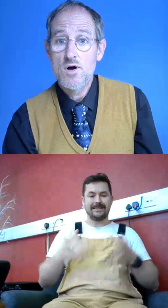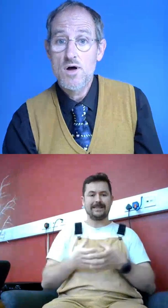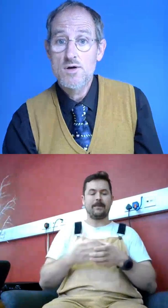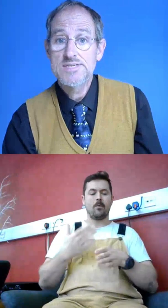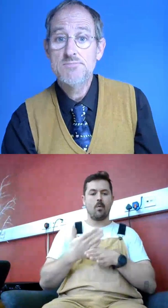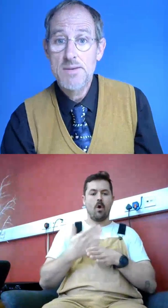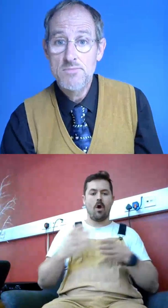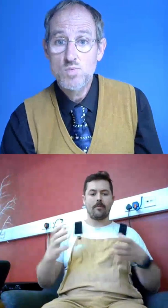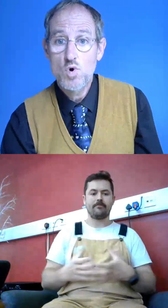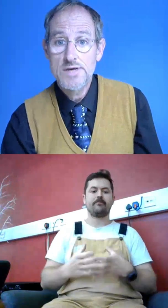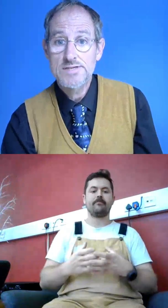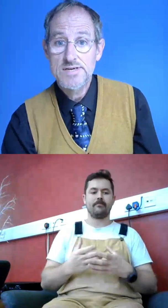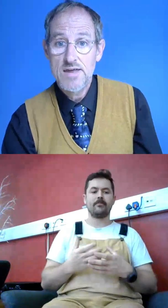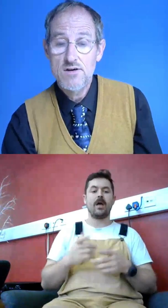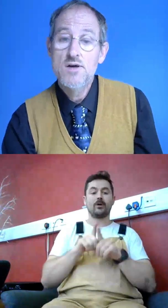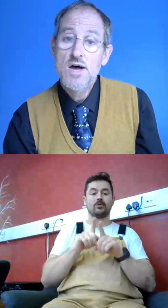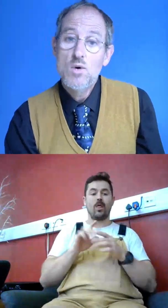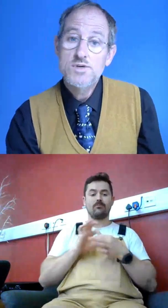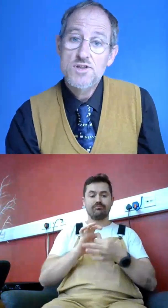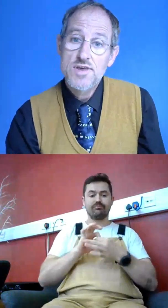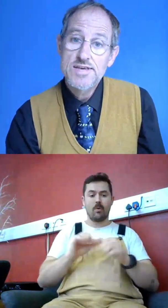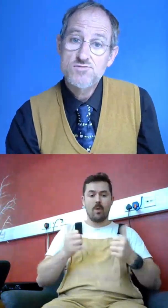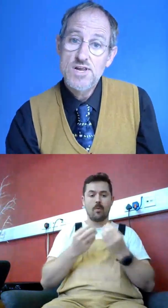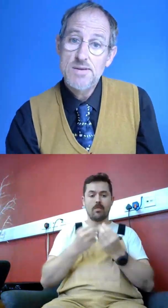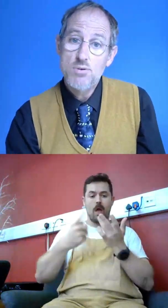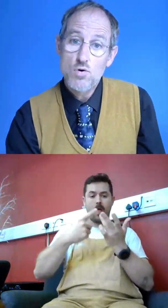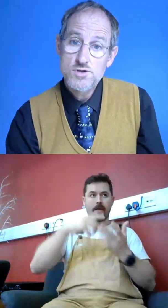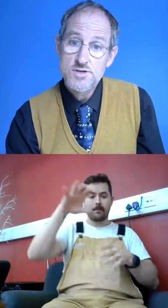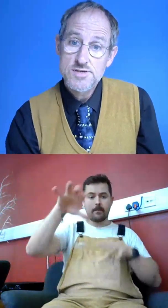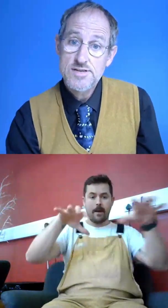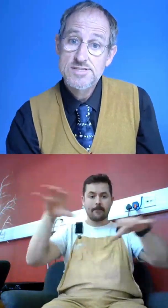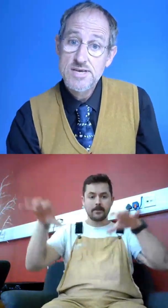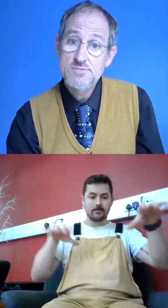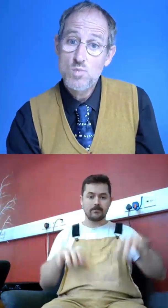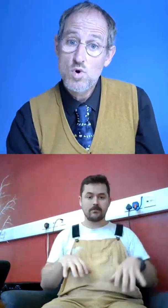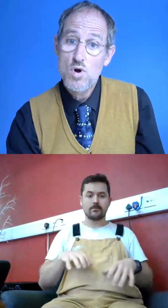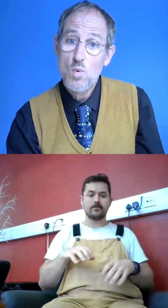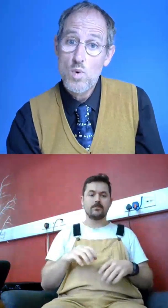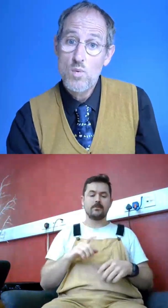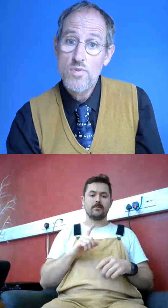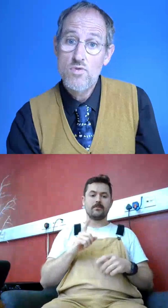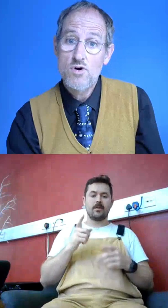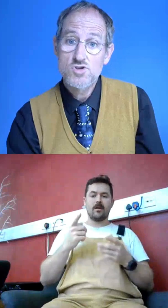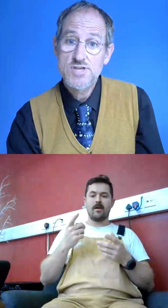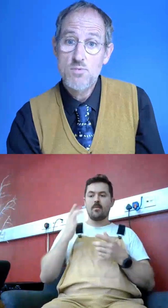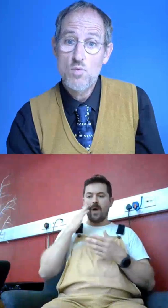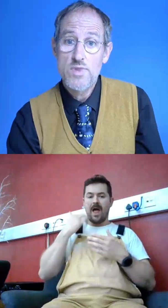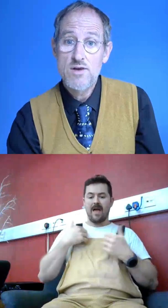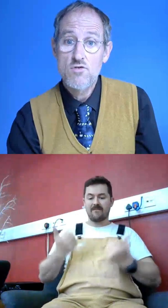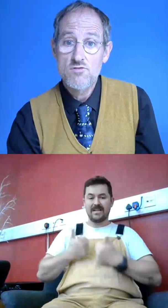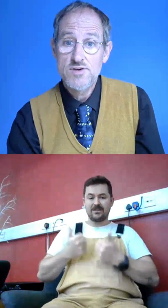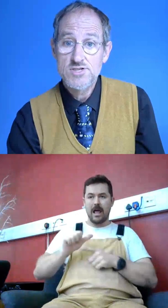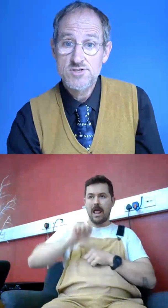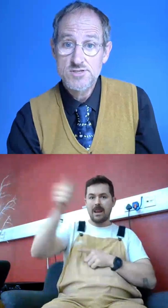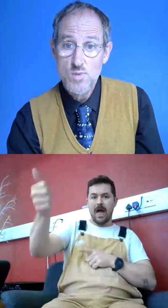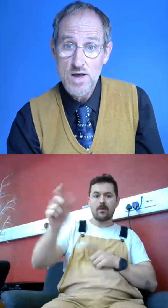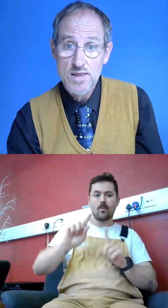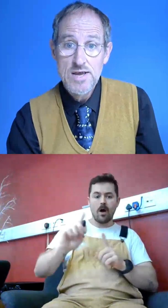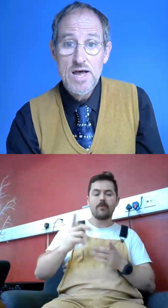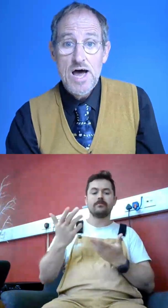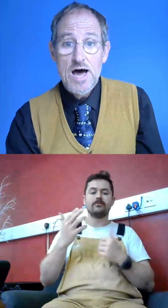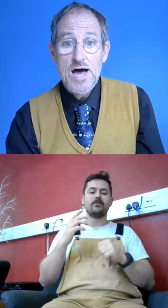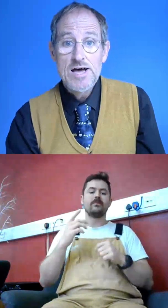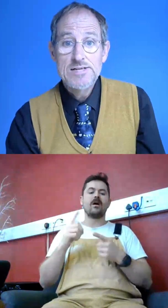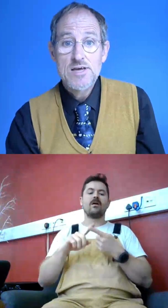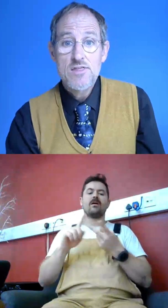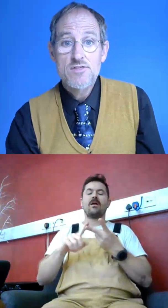as team members working together, which I think is really important. And it seems to work well, not just here, but within other regions as